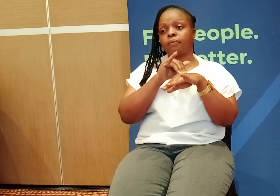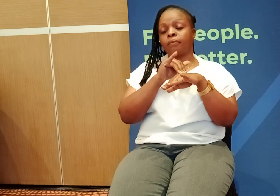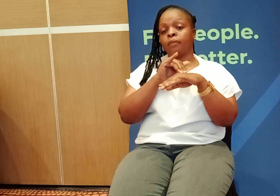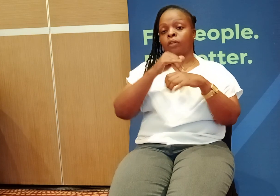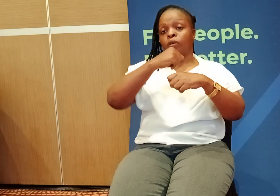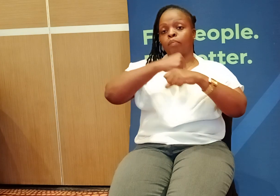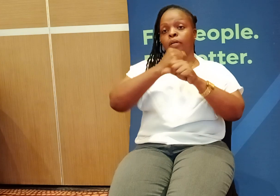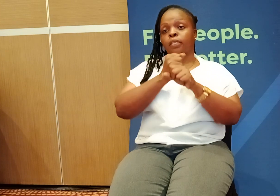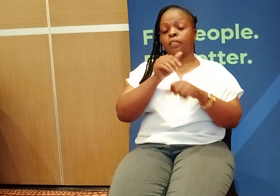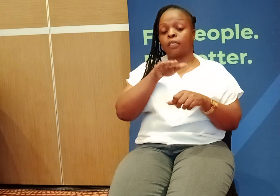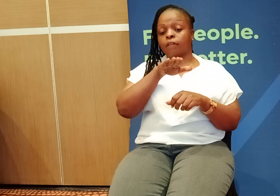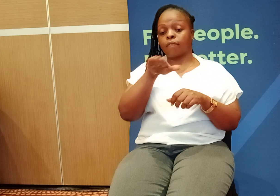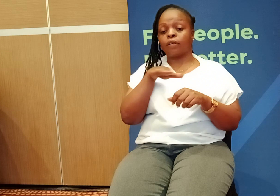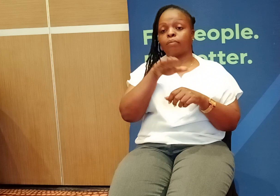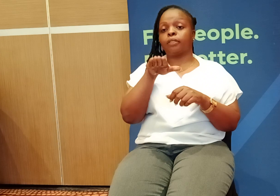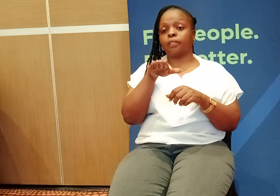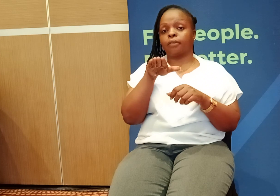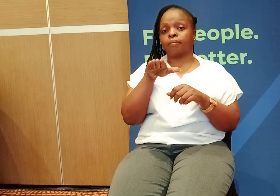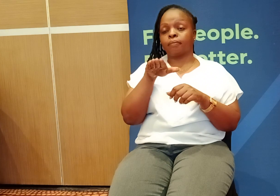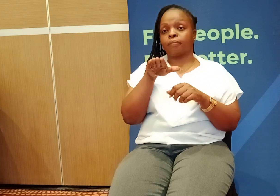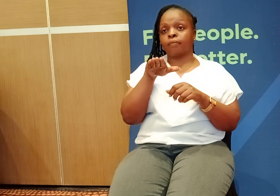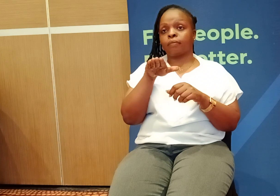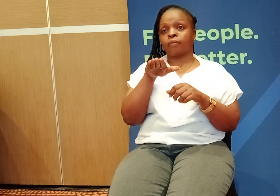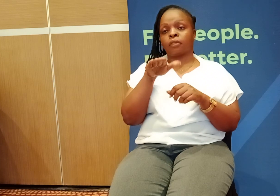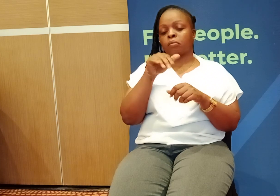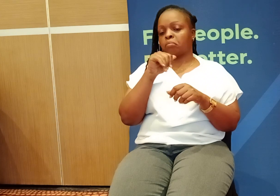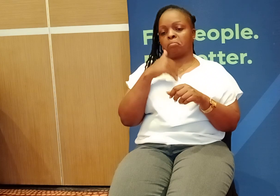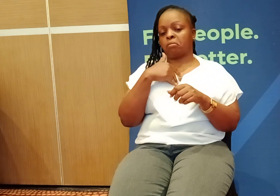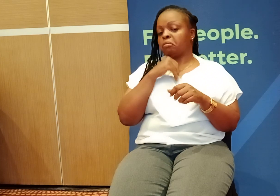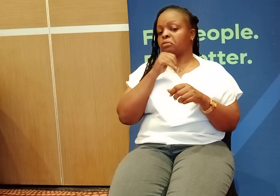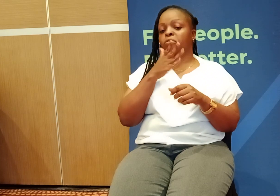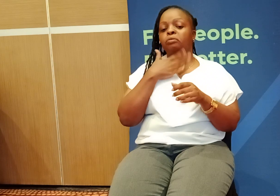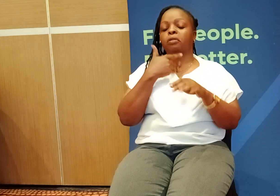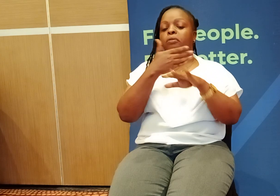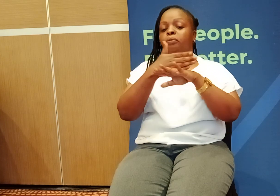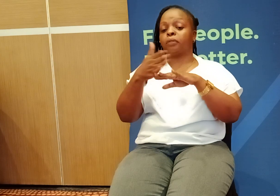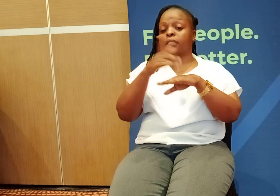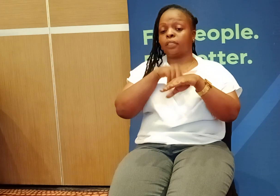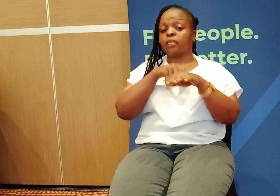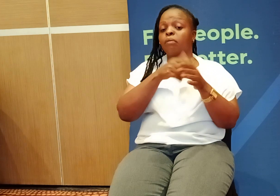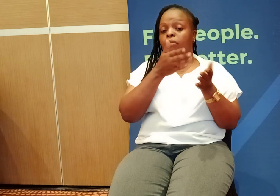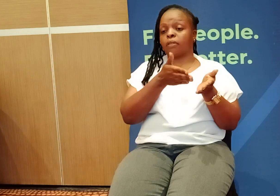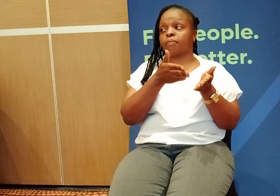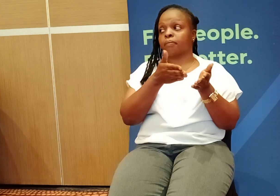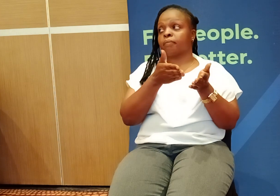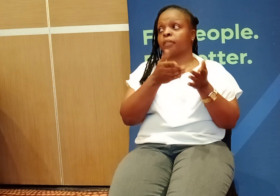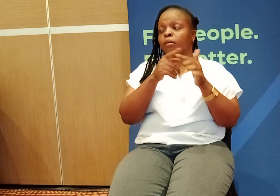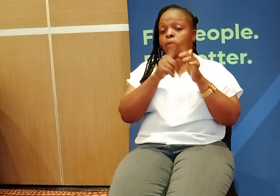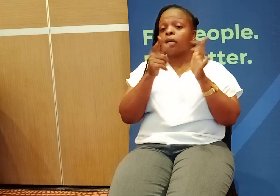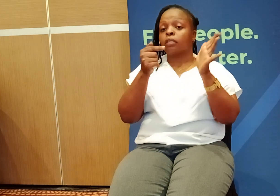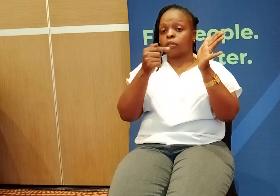operating environment, don't want to waste quite a lot of time here, but to point out a few